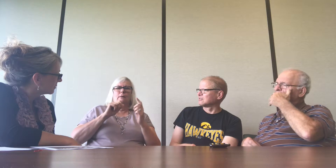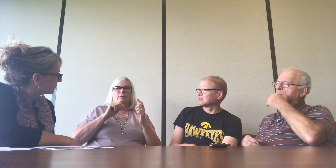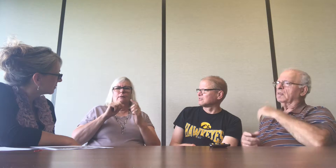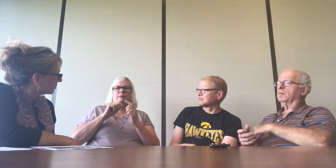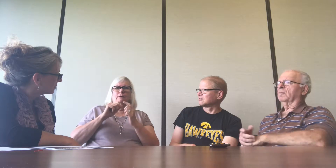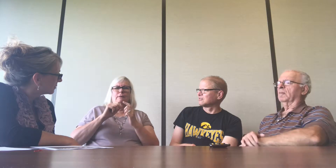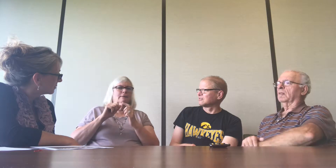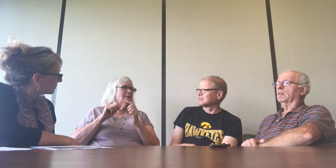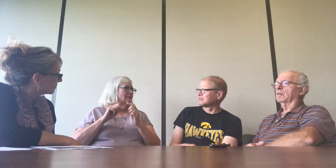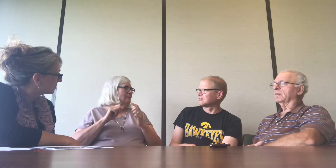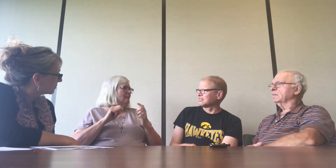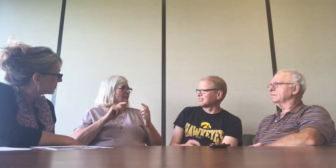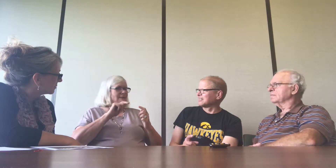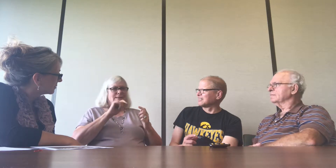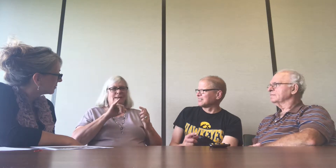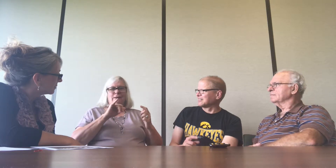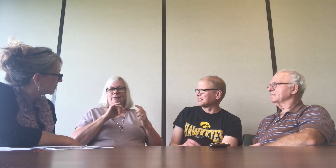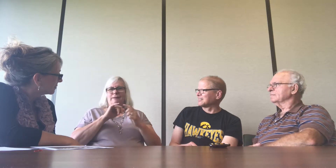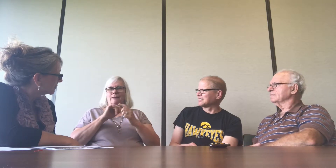contact DIAA somehow?